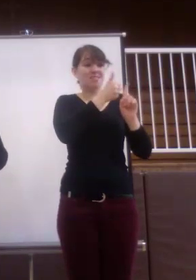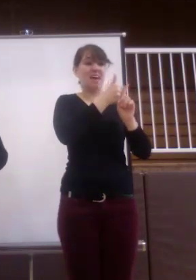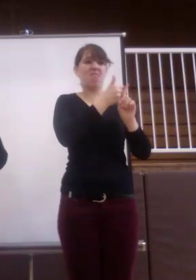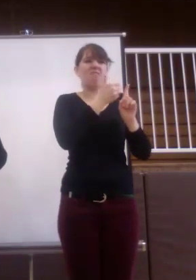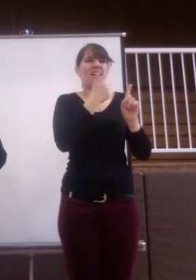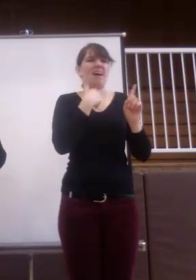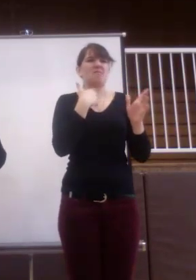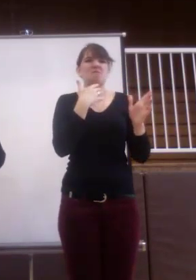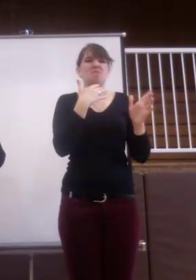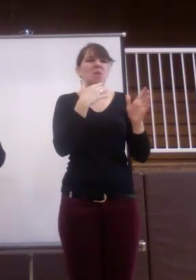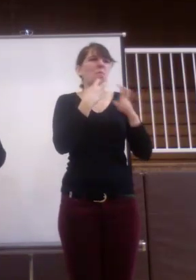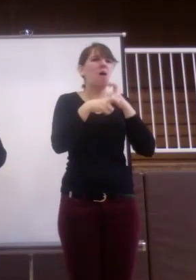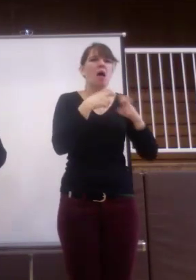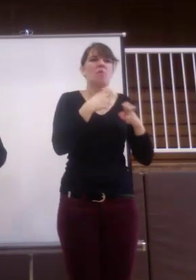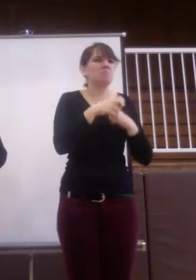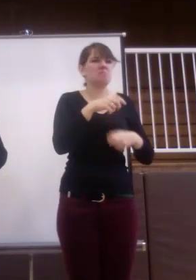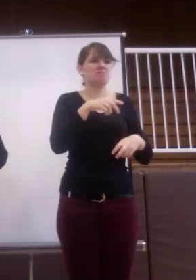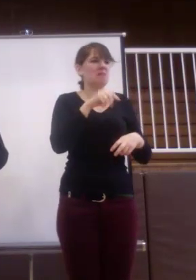that are somewhat unacceptable.